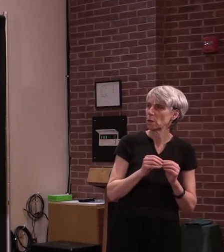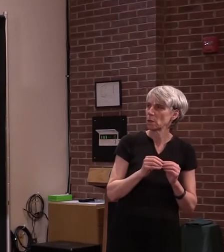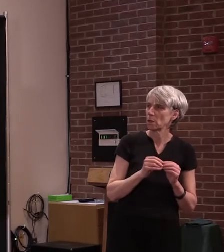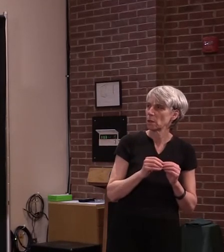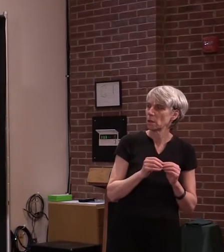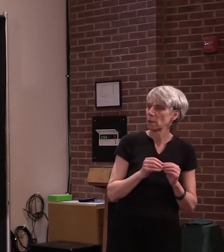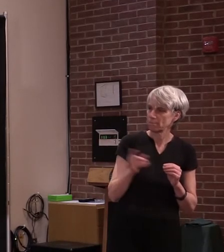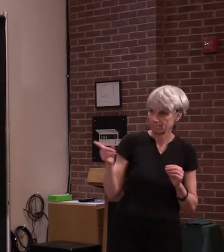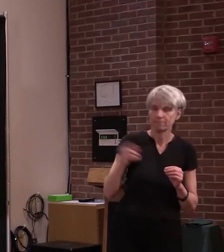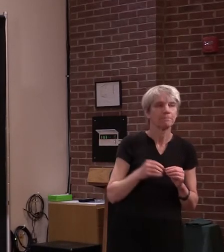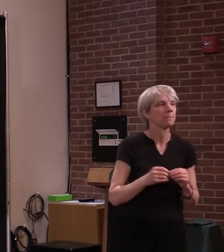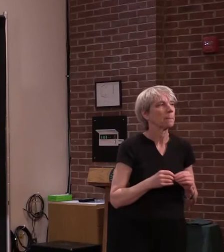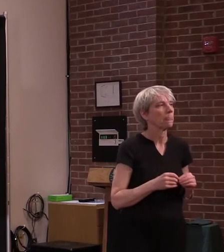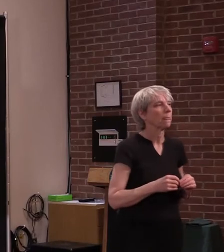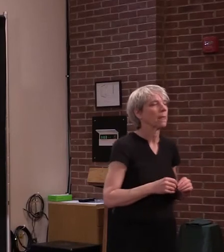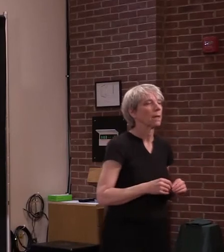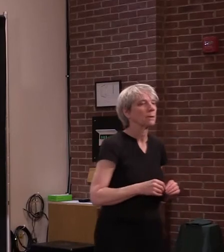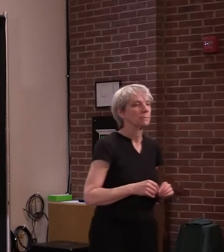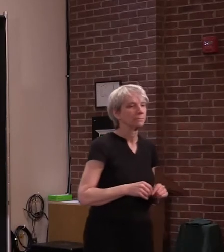Secretary French.